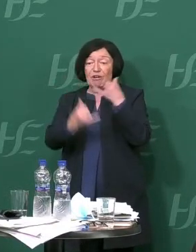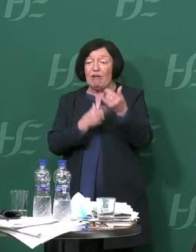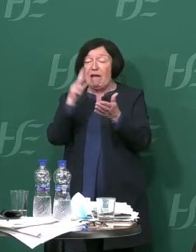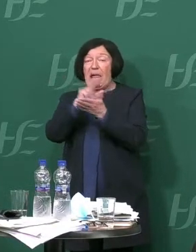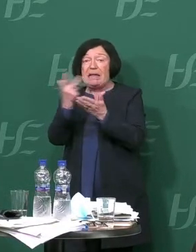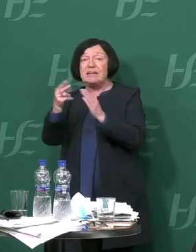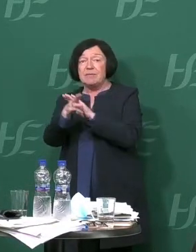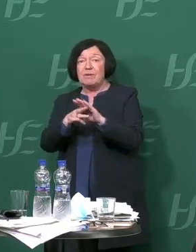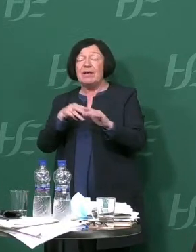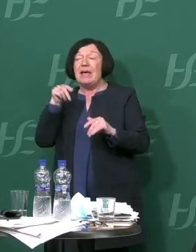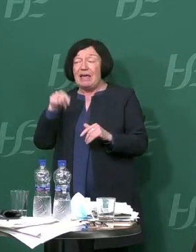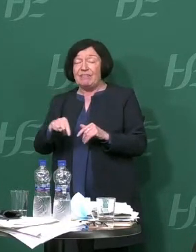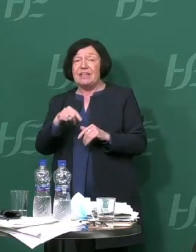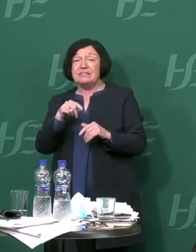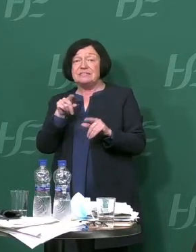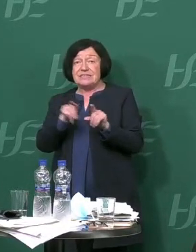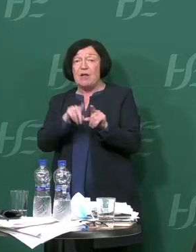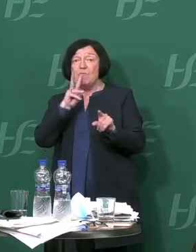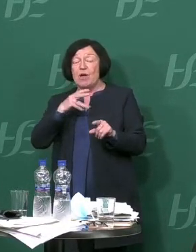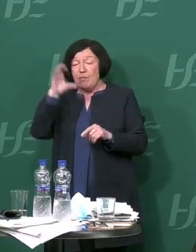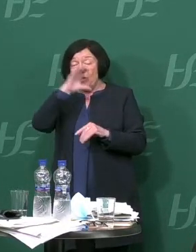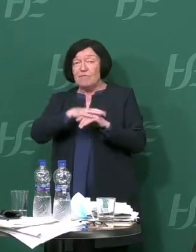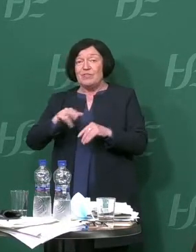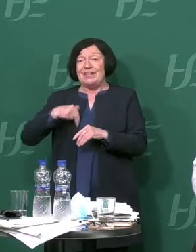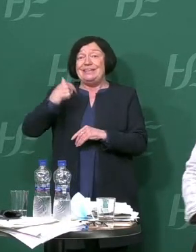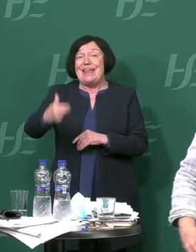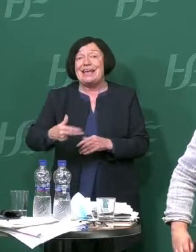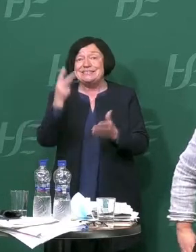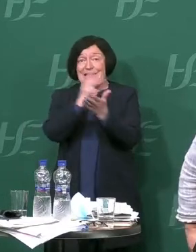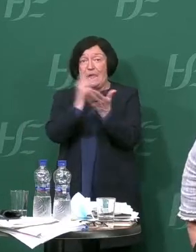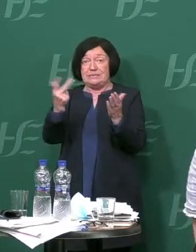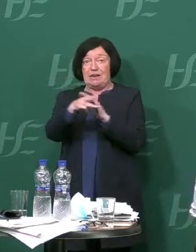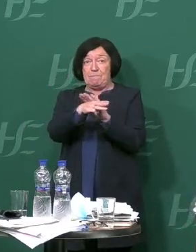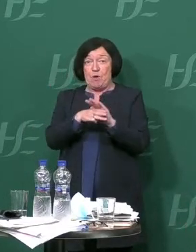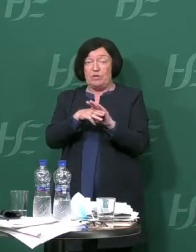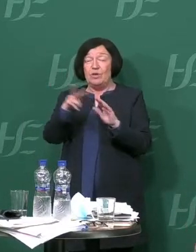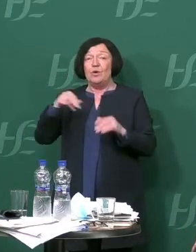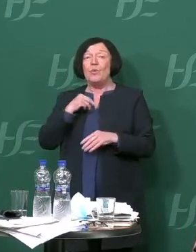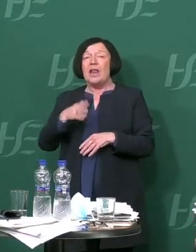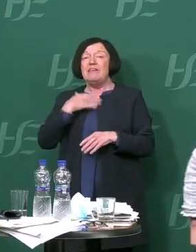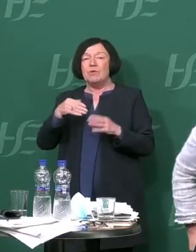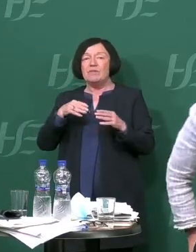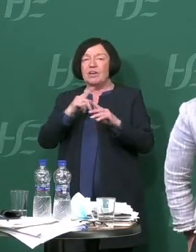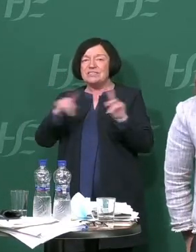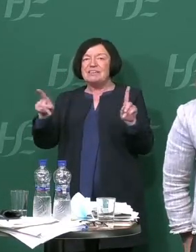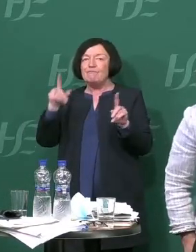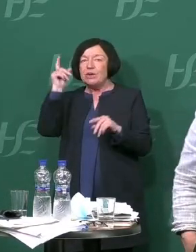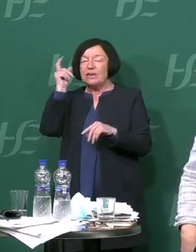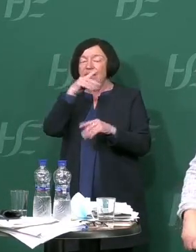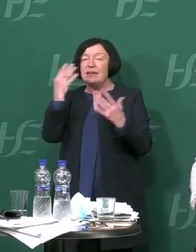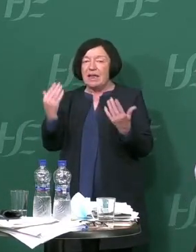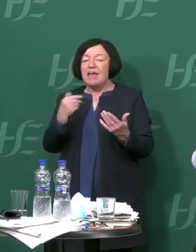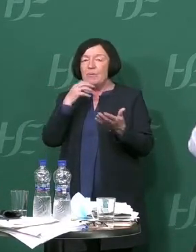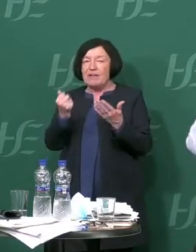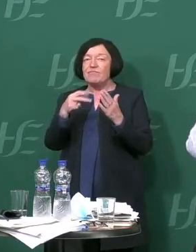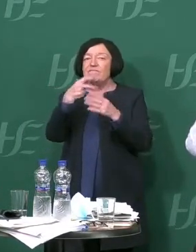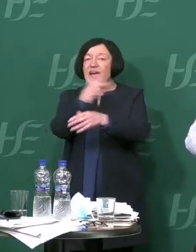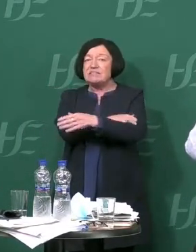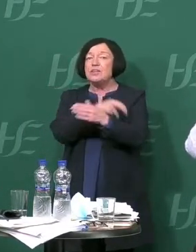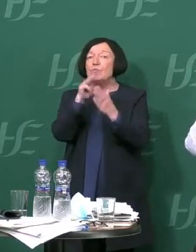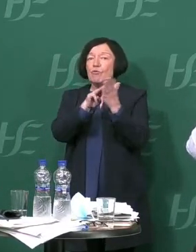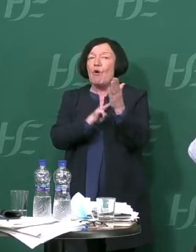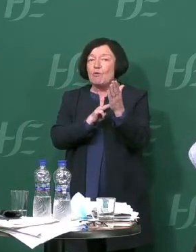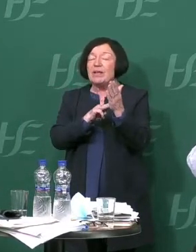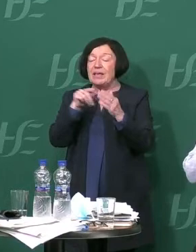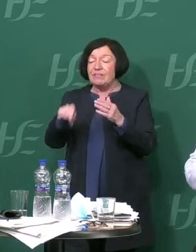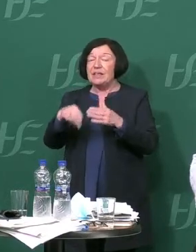And that is the phase that we're looking forward to the next 18 months. And certainly we're living with it very differently because we have a vaccination programme and that